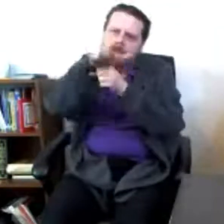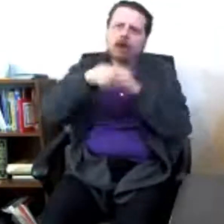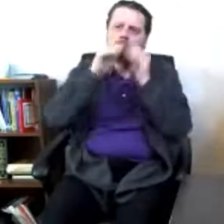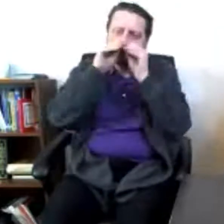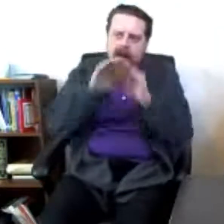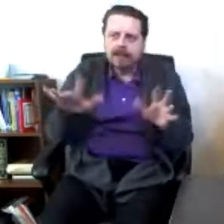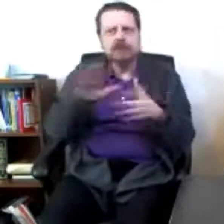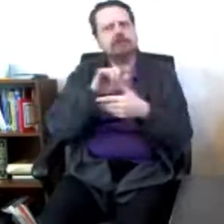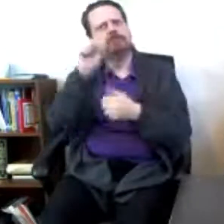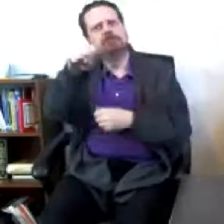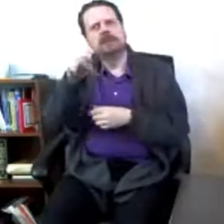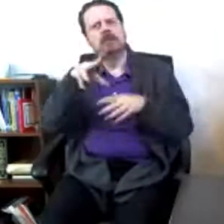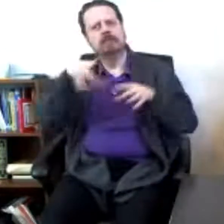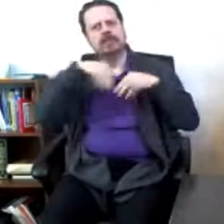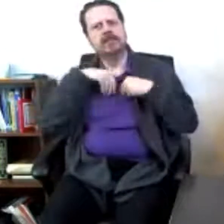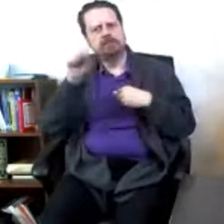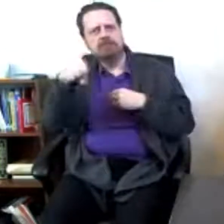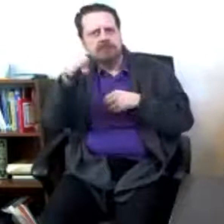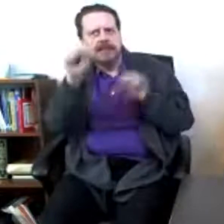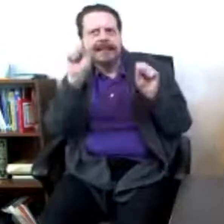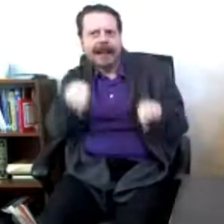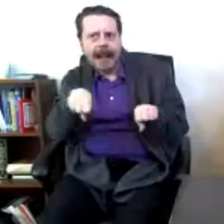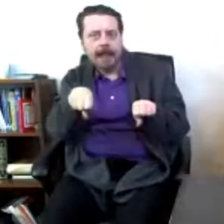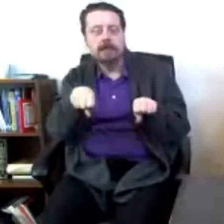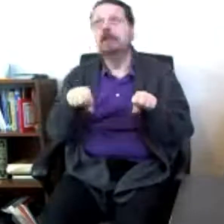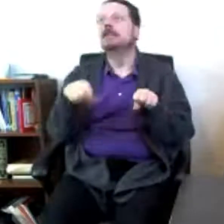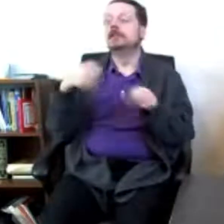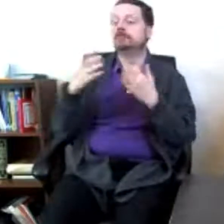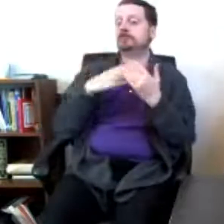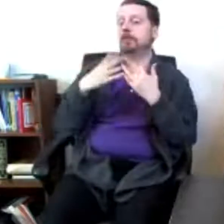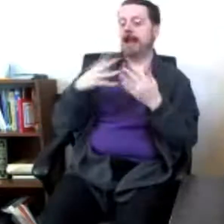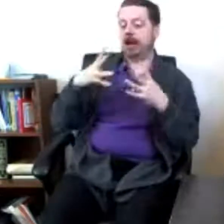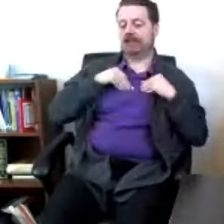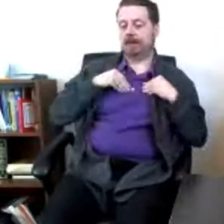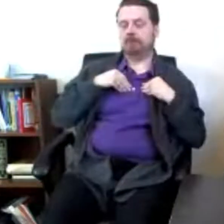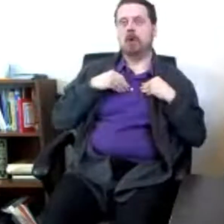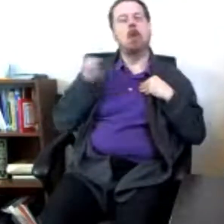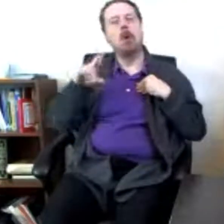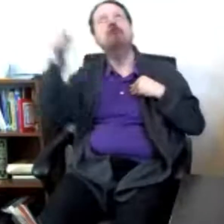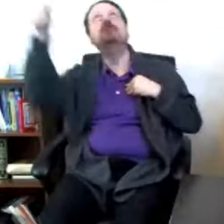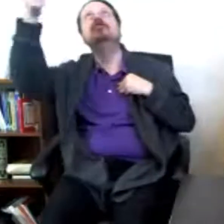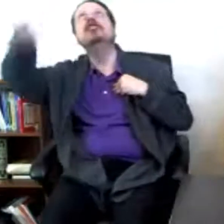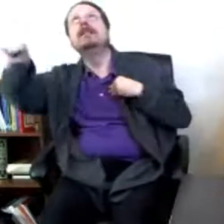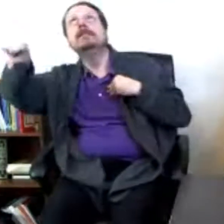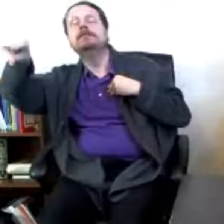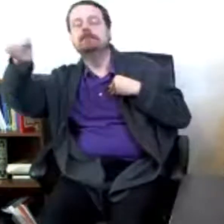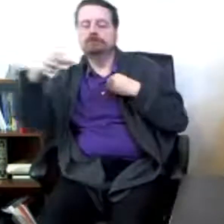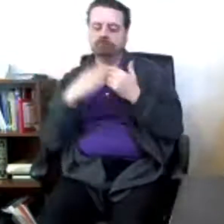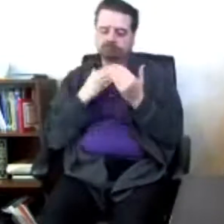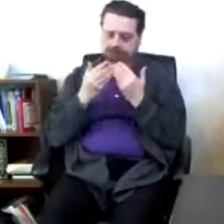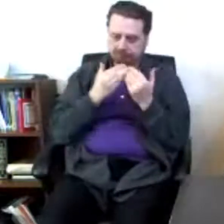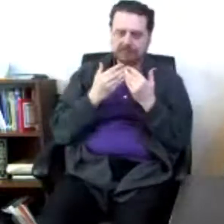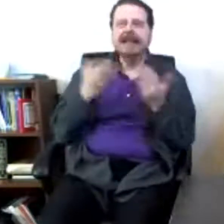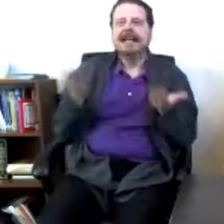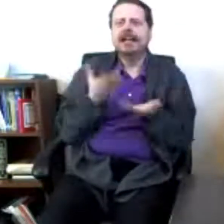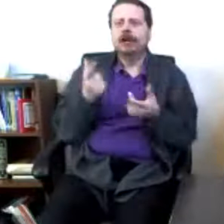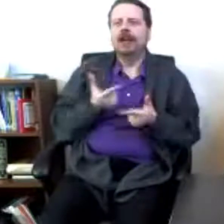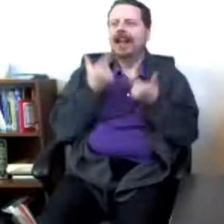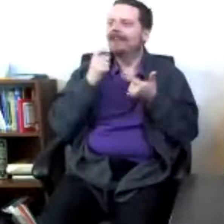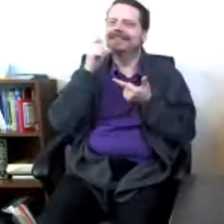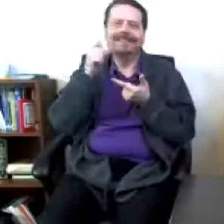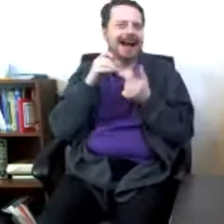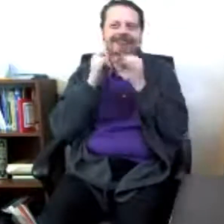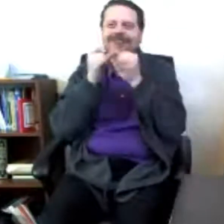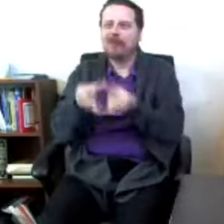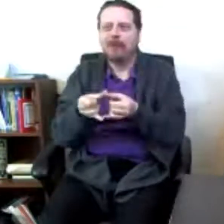blessings, whether they are accepting of God or rejecting God. Because this life is not the life